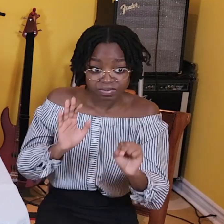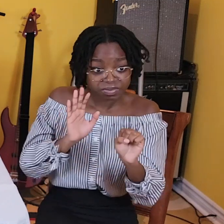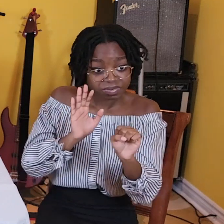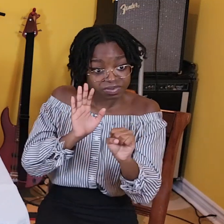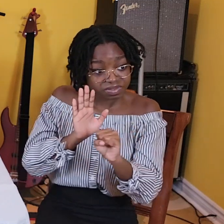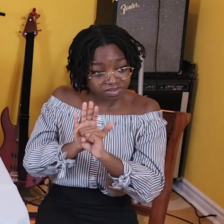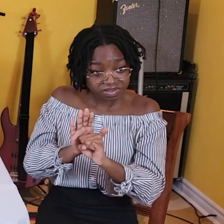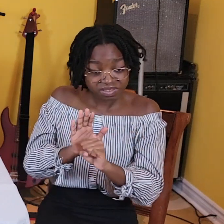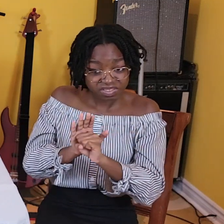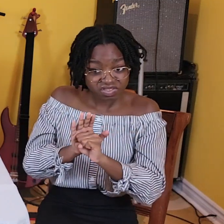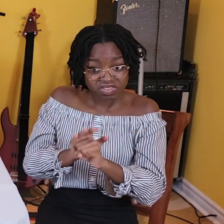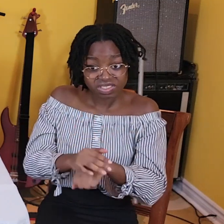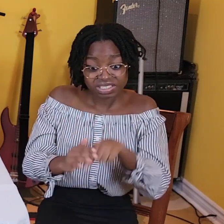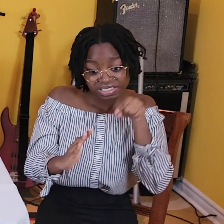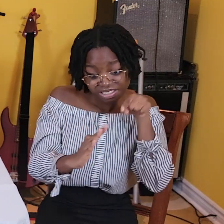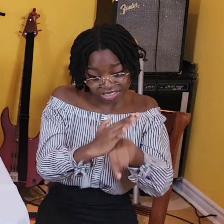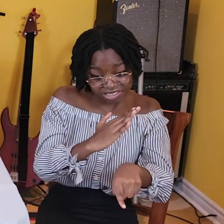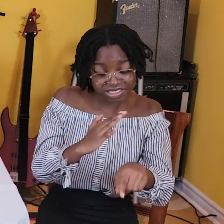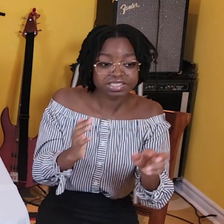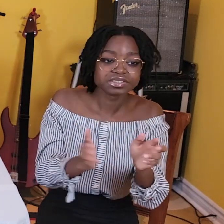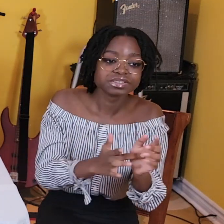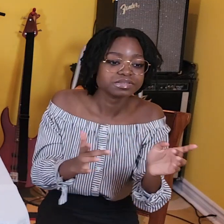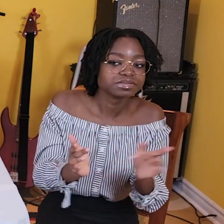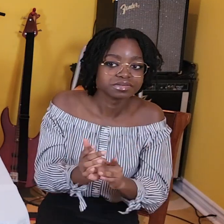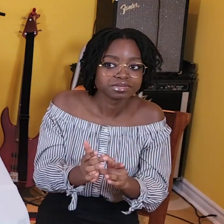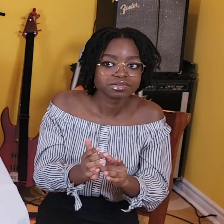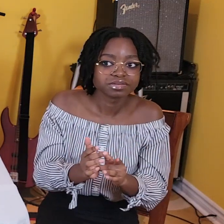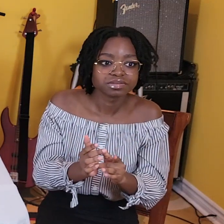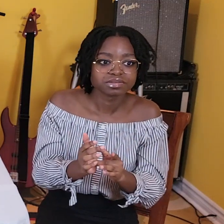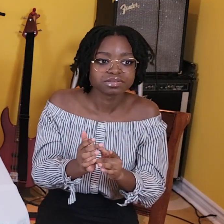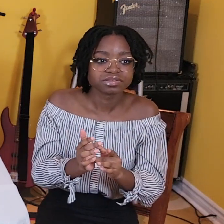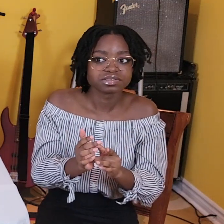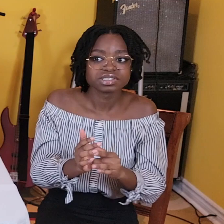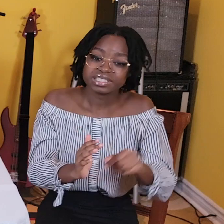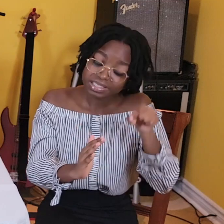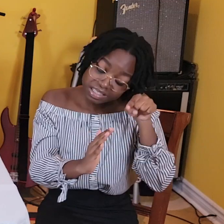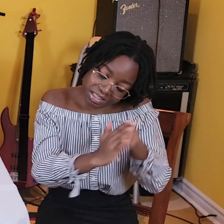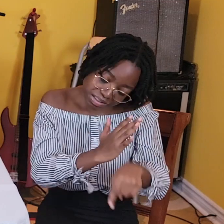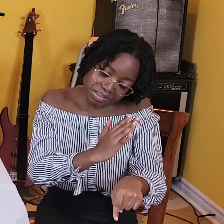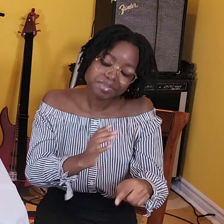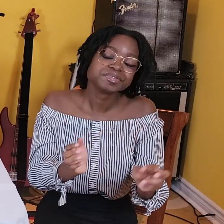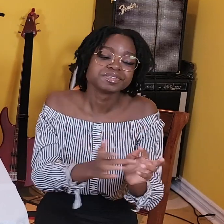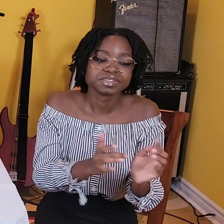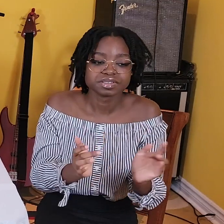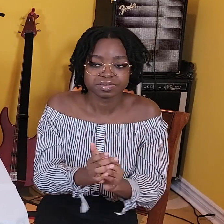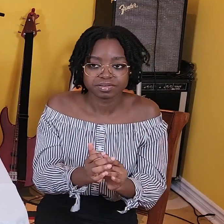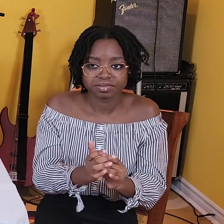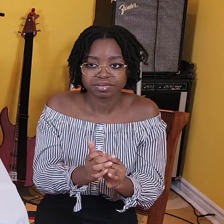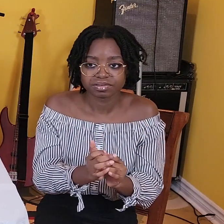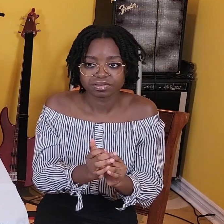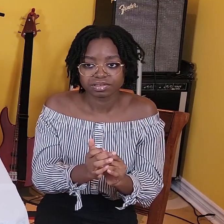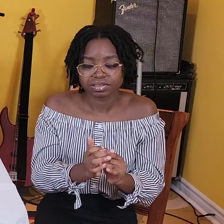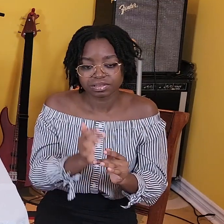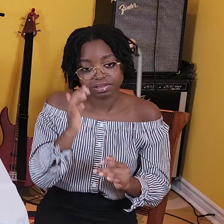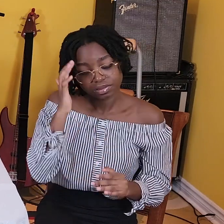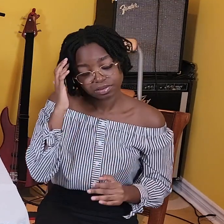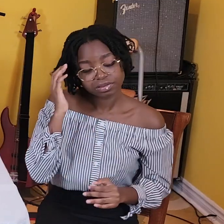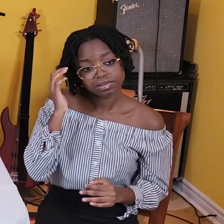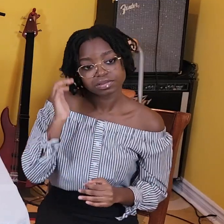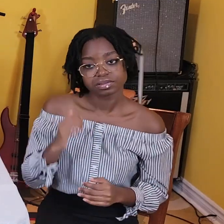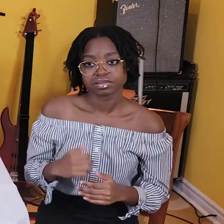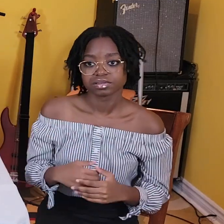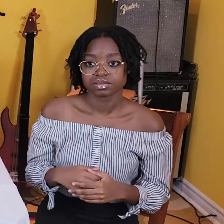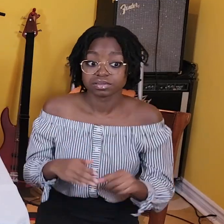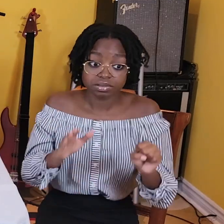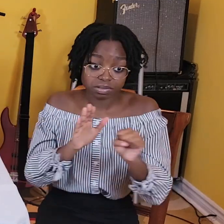to kill Jesus, to execute Jesus, to murder Jesus. And that was what? This